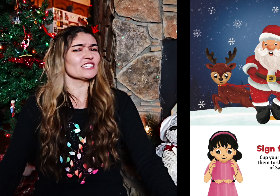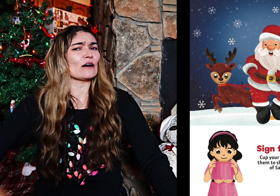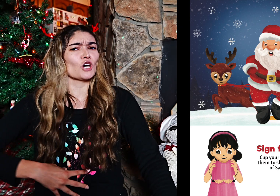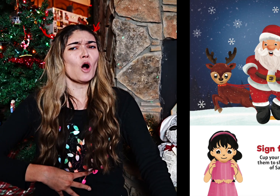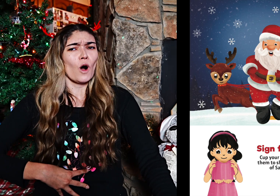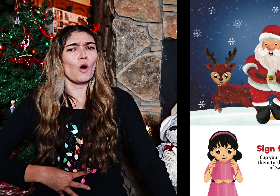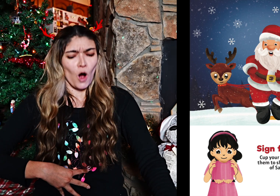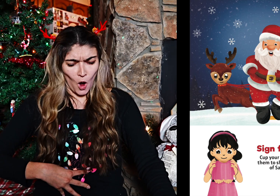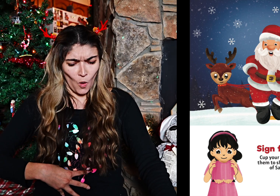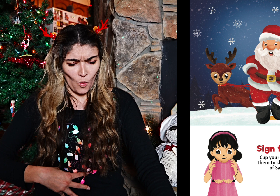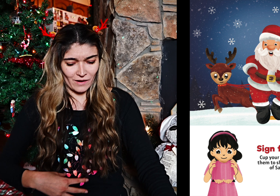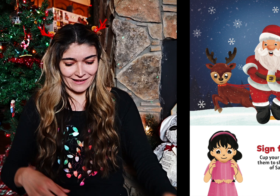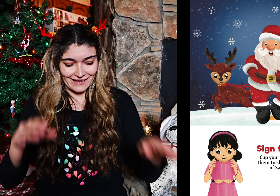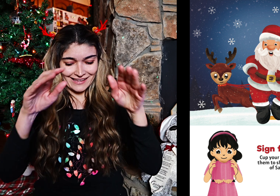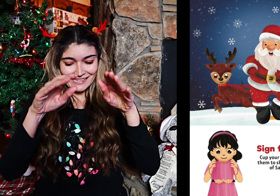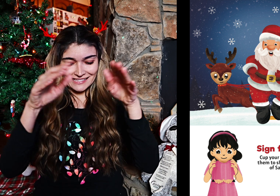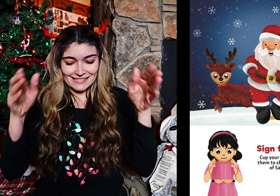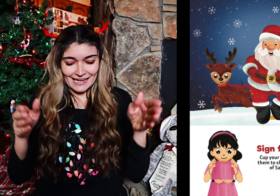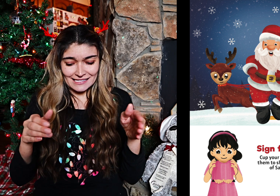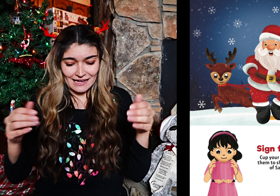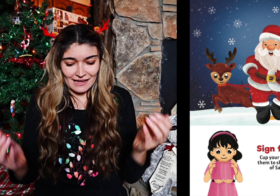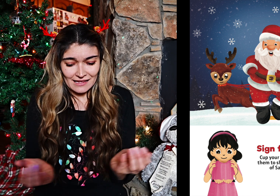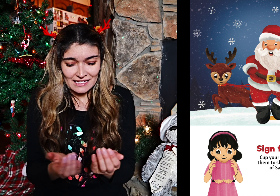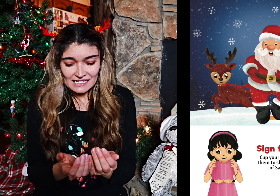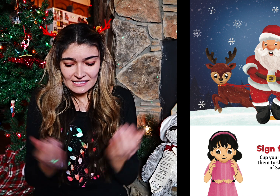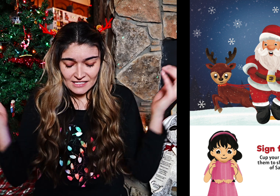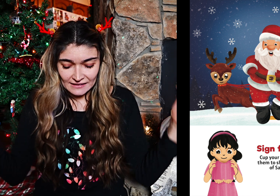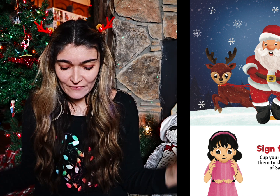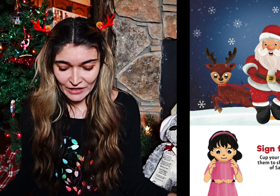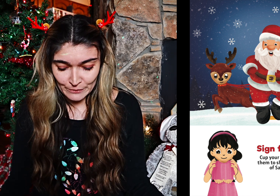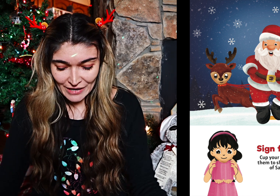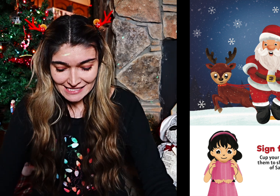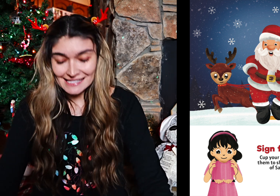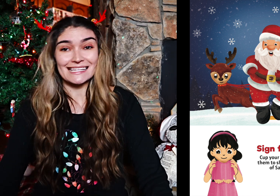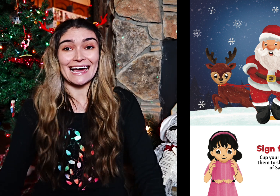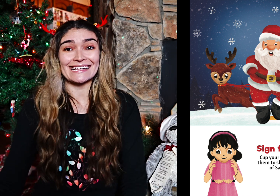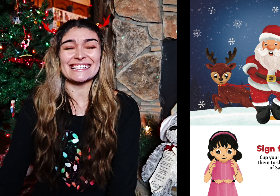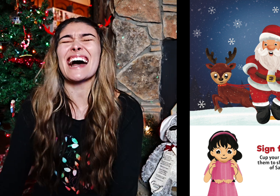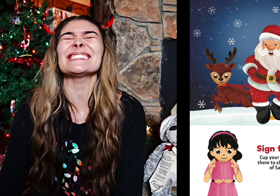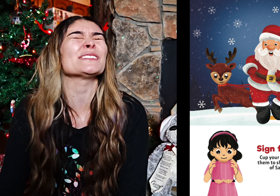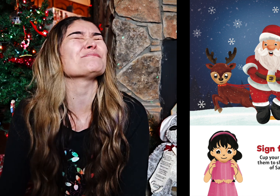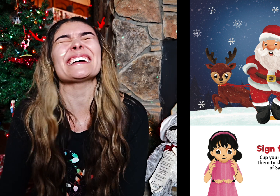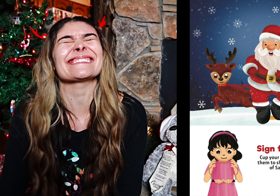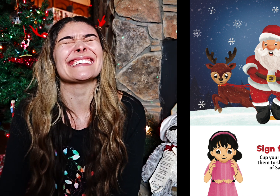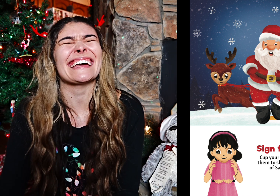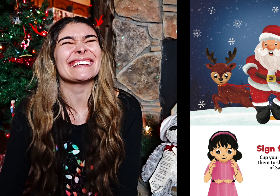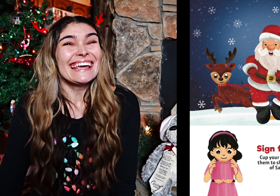shouts, ho, ho, ho. Santa delivering presents tonight, a special night.